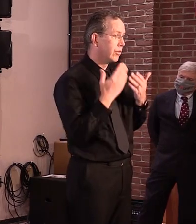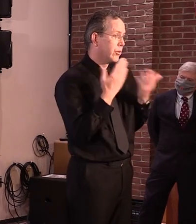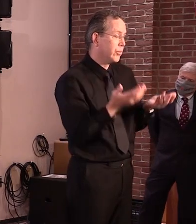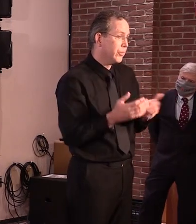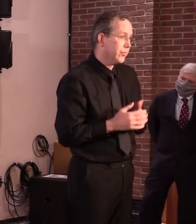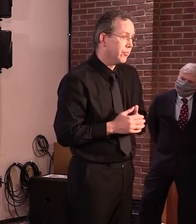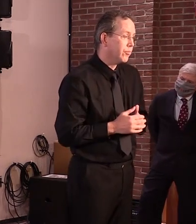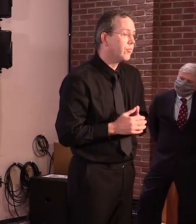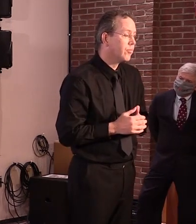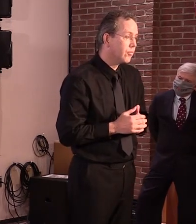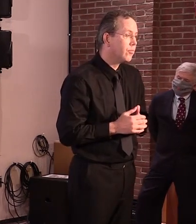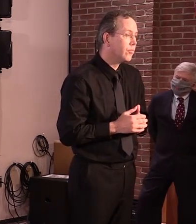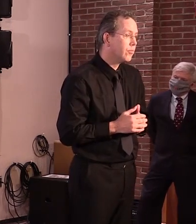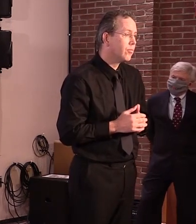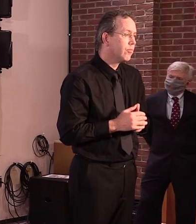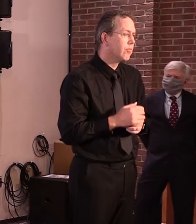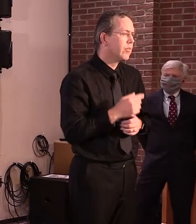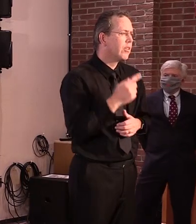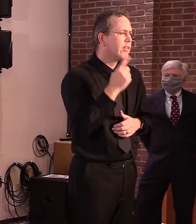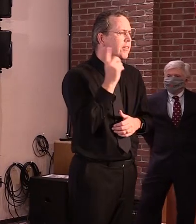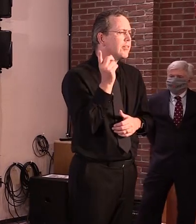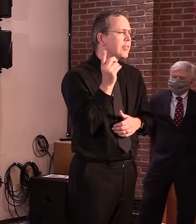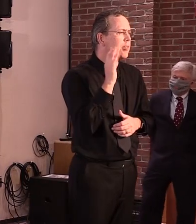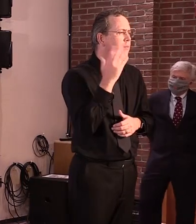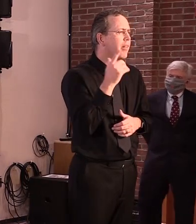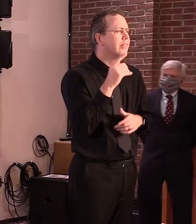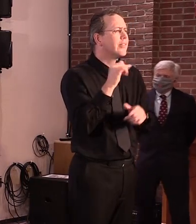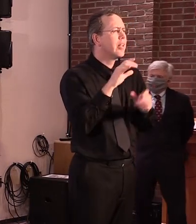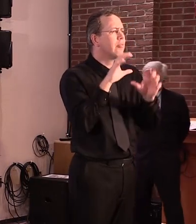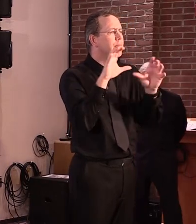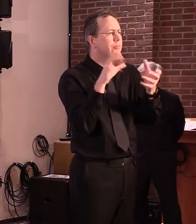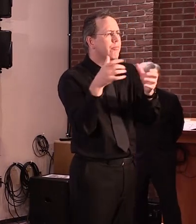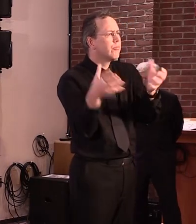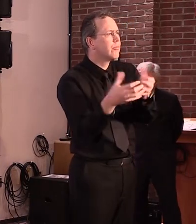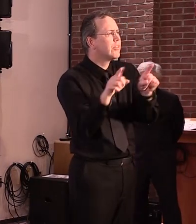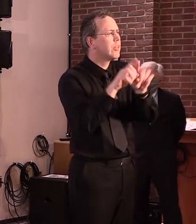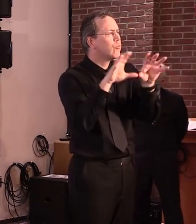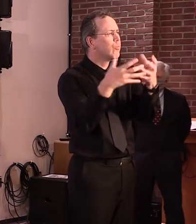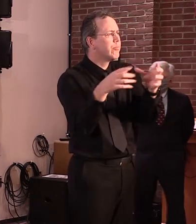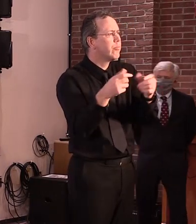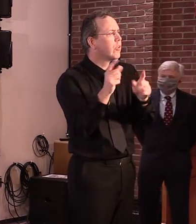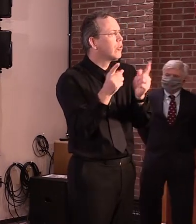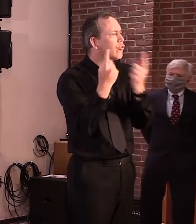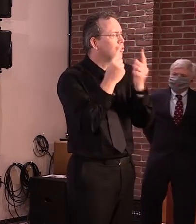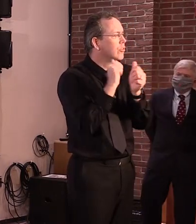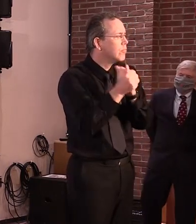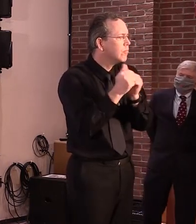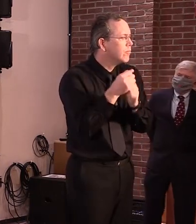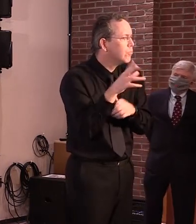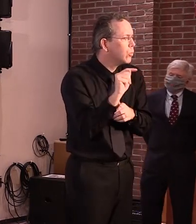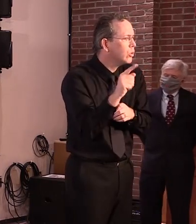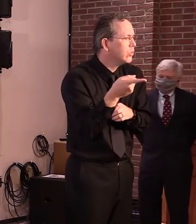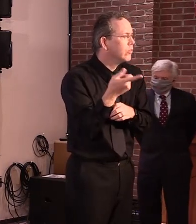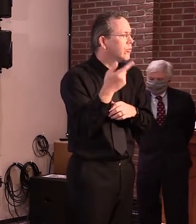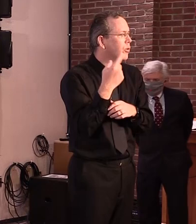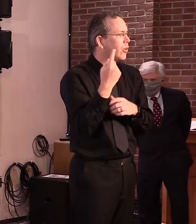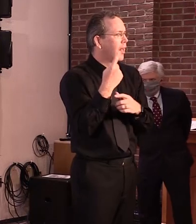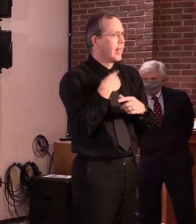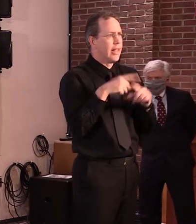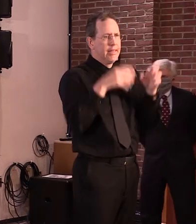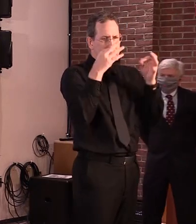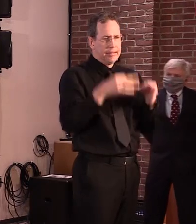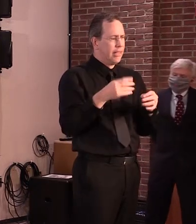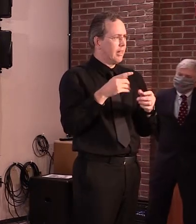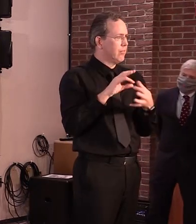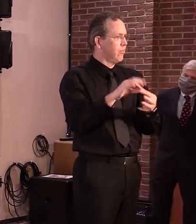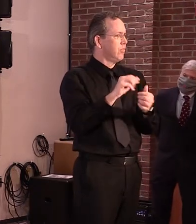category as the Lake Monsters and other sporting events. You know, I can't determine what's going to happen. It all depends